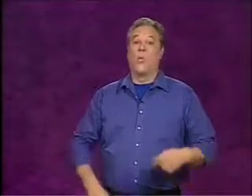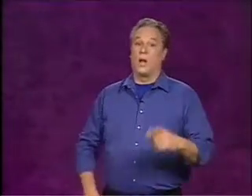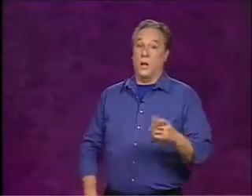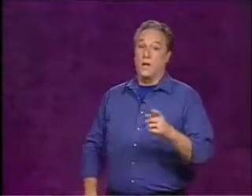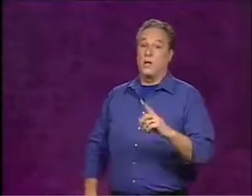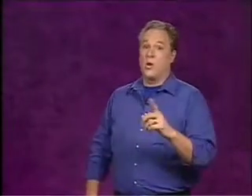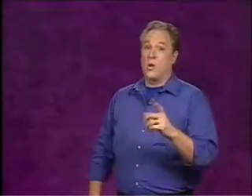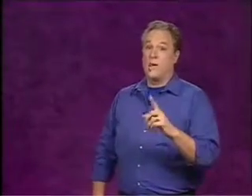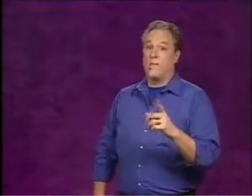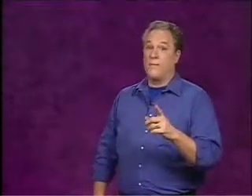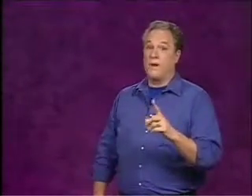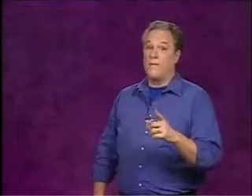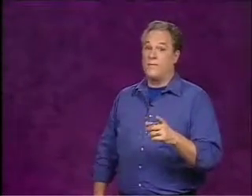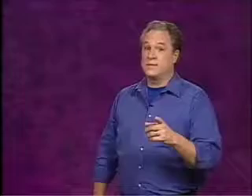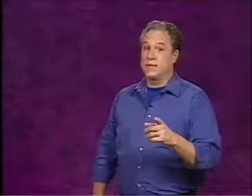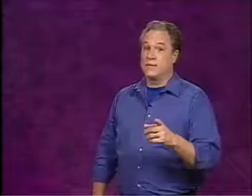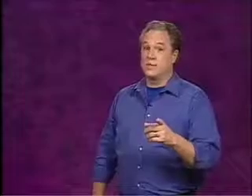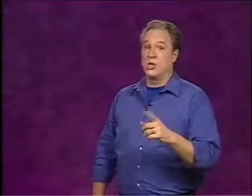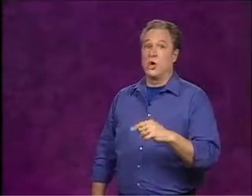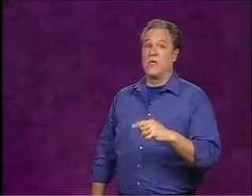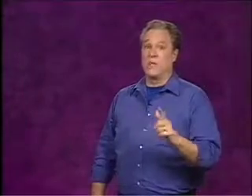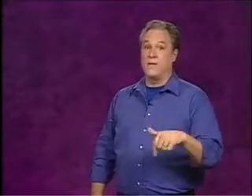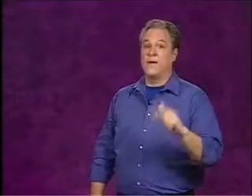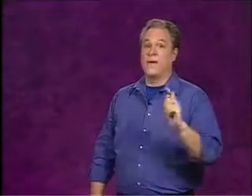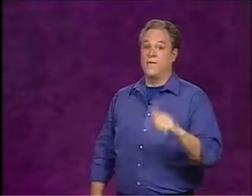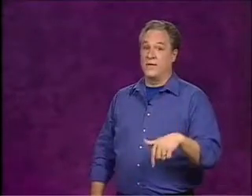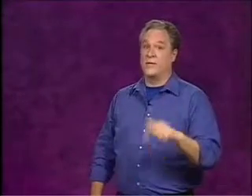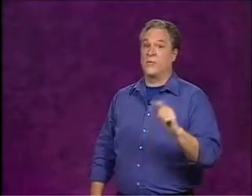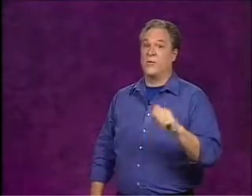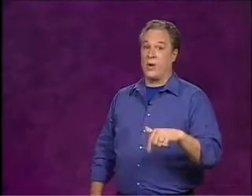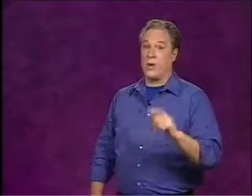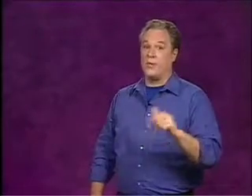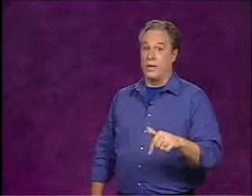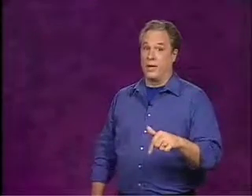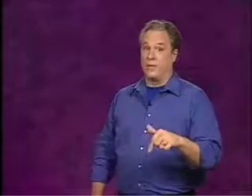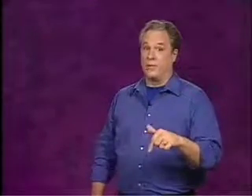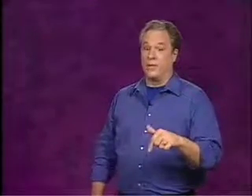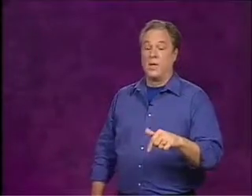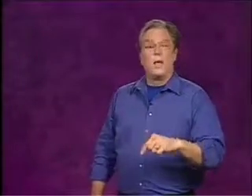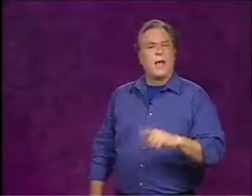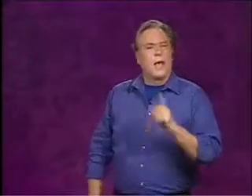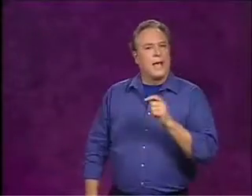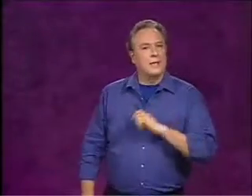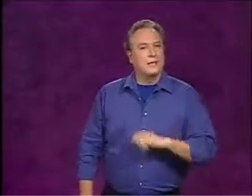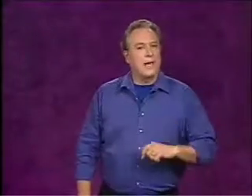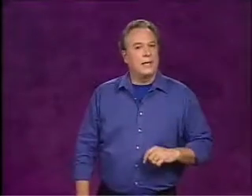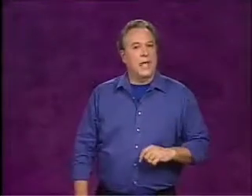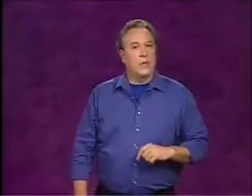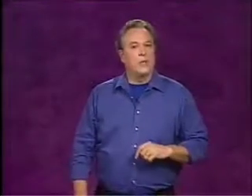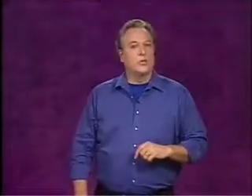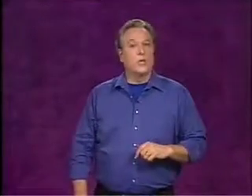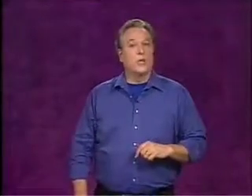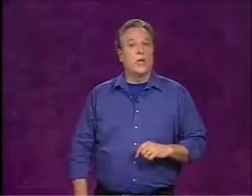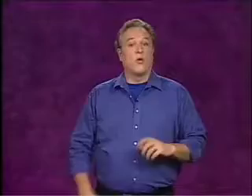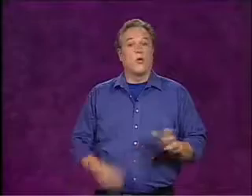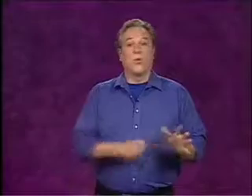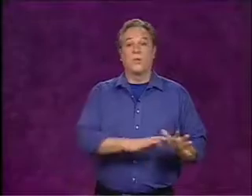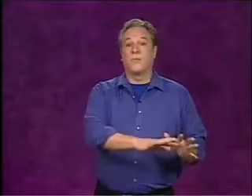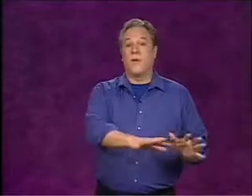I know enough about physics to know that we've got a physical problem here. In sign language, we deal with multiple